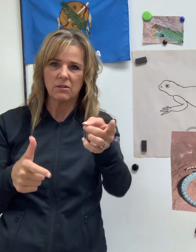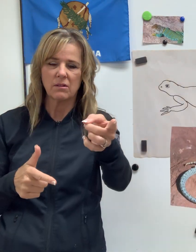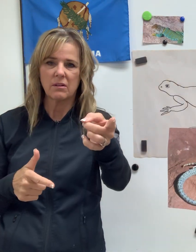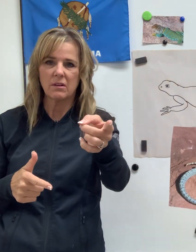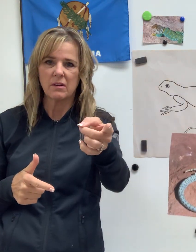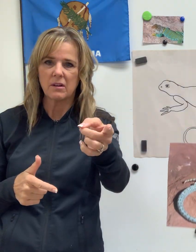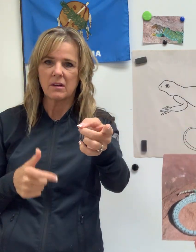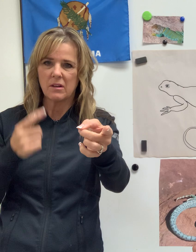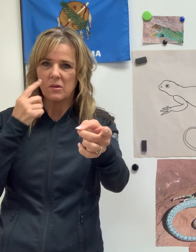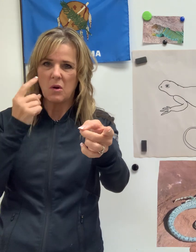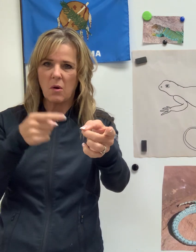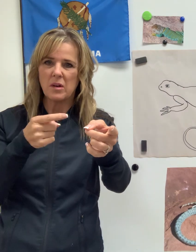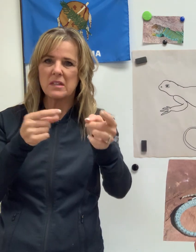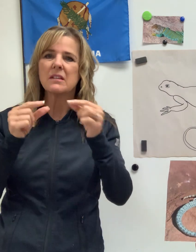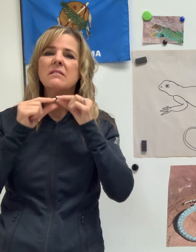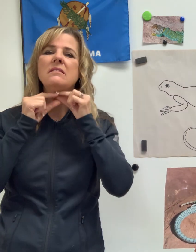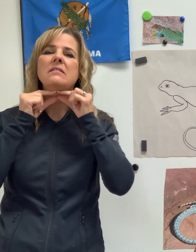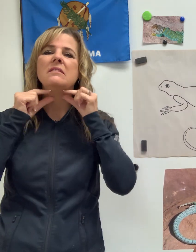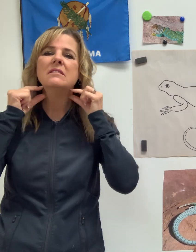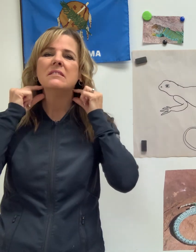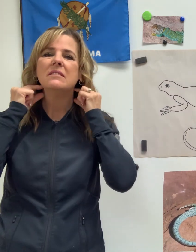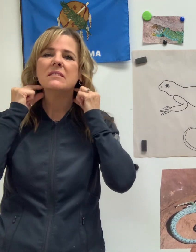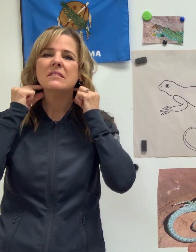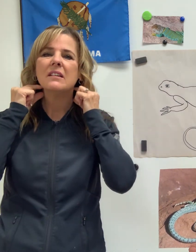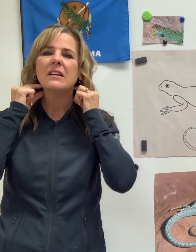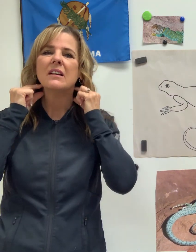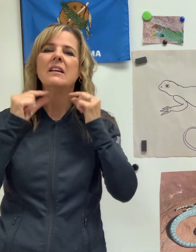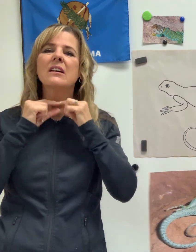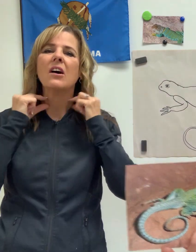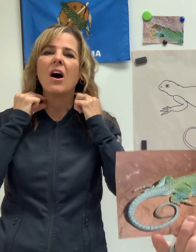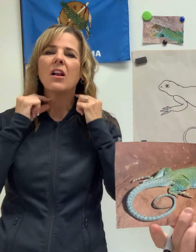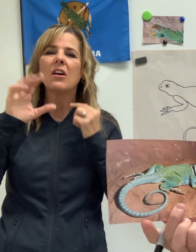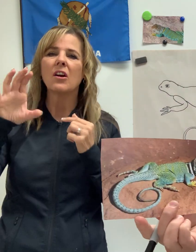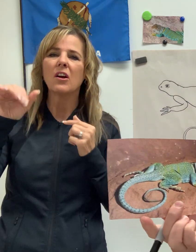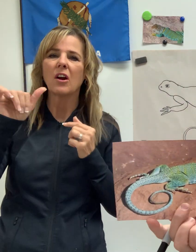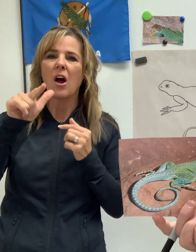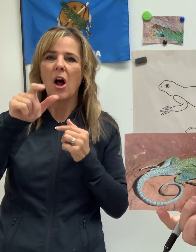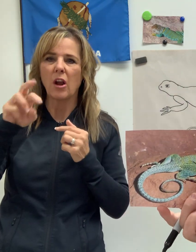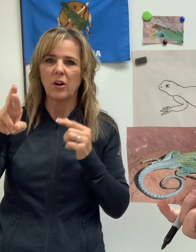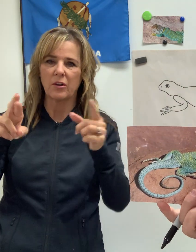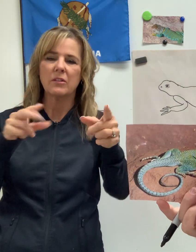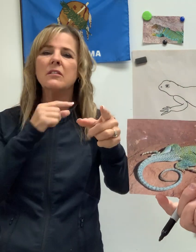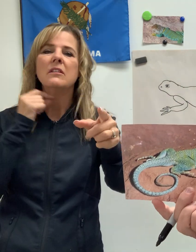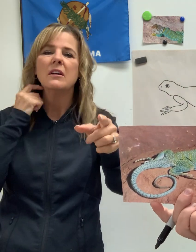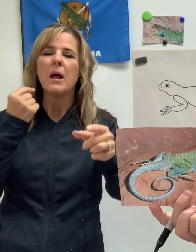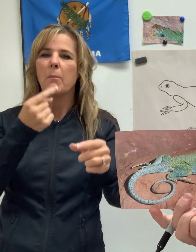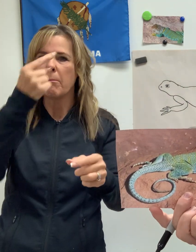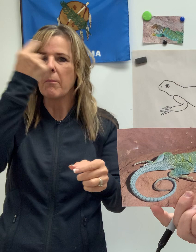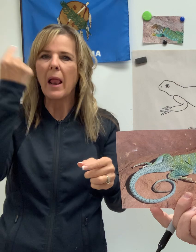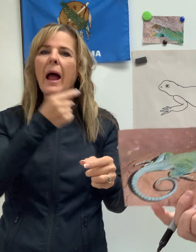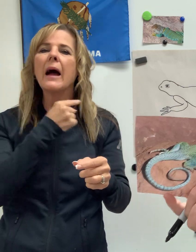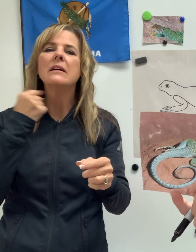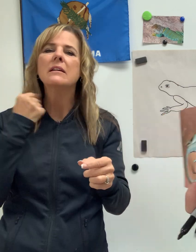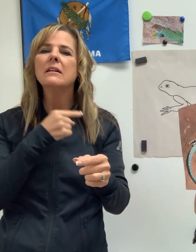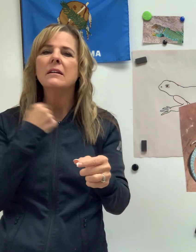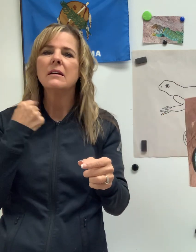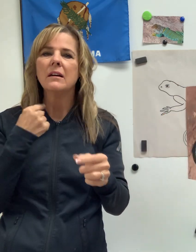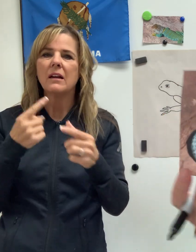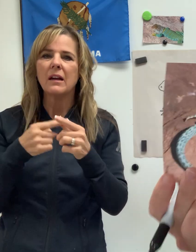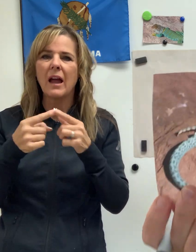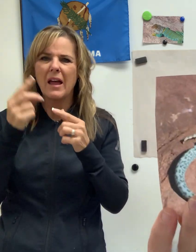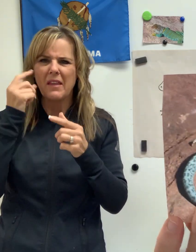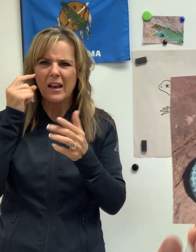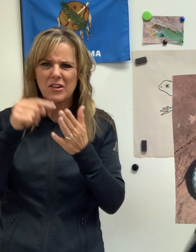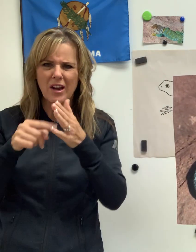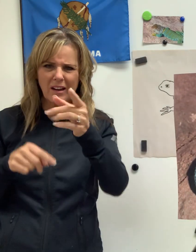of course, what he's definitely needing is this collar, these sort of black lines going across his neck. And then check